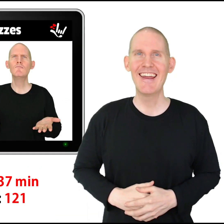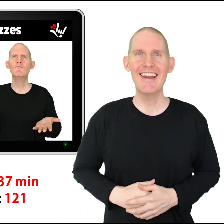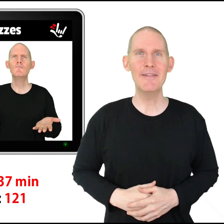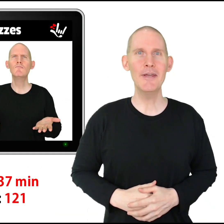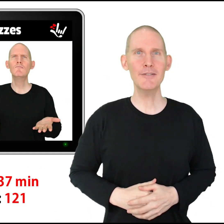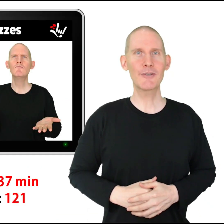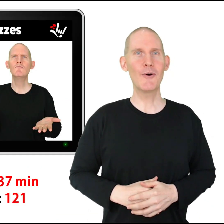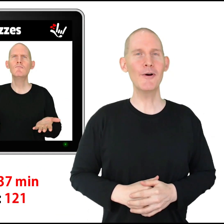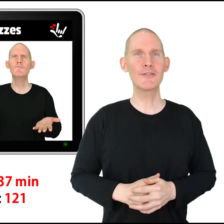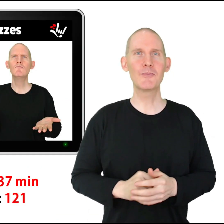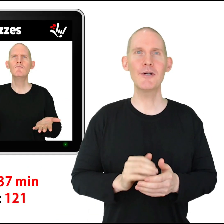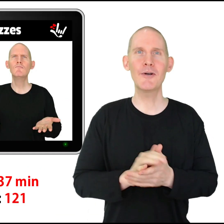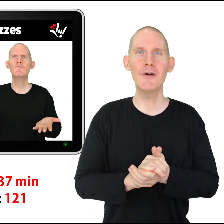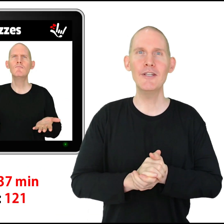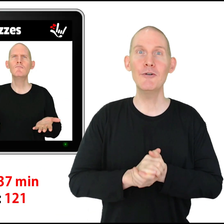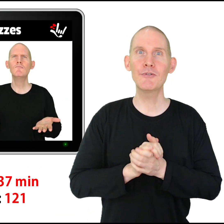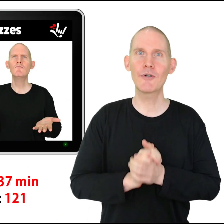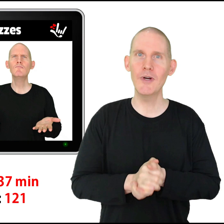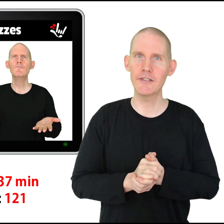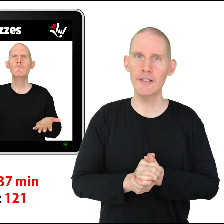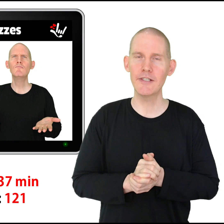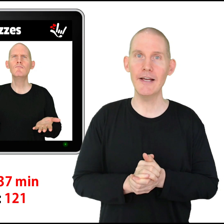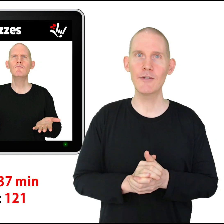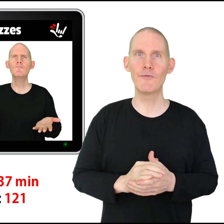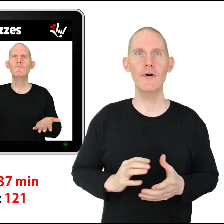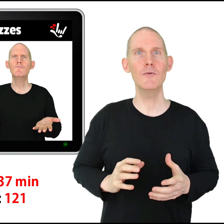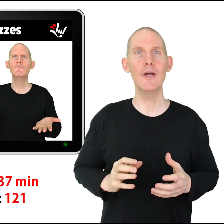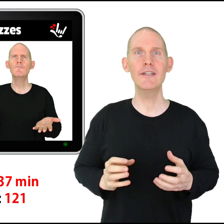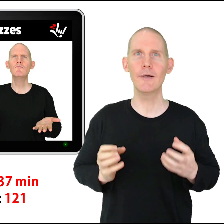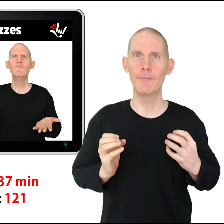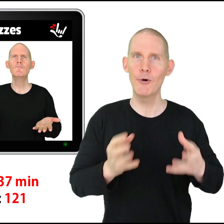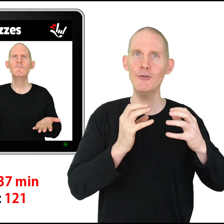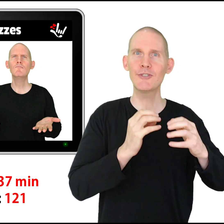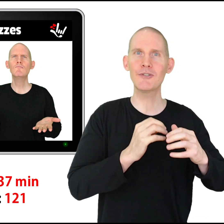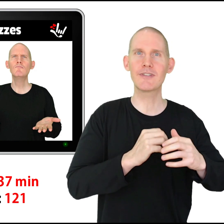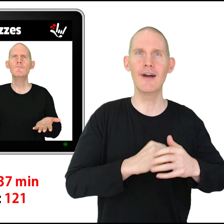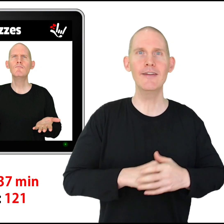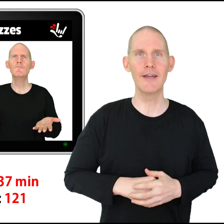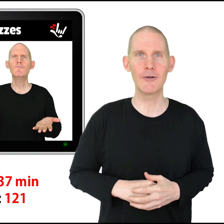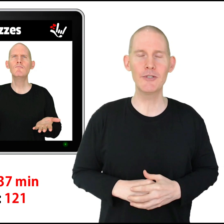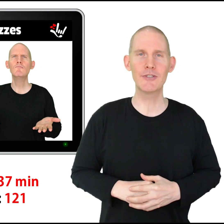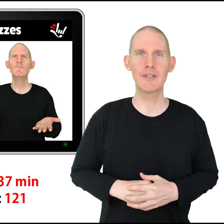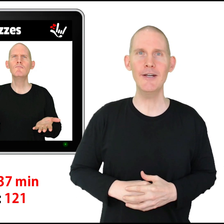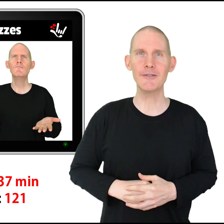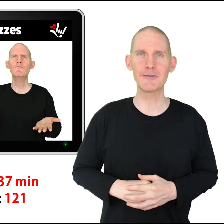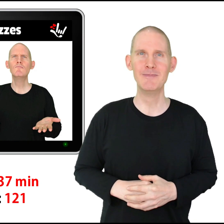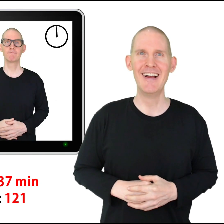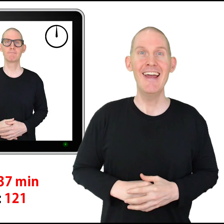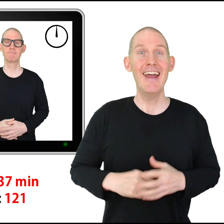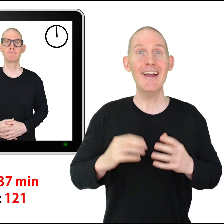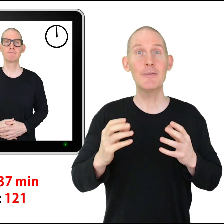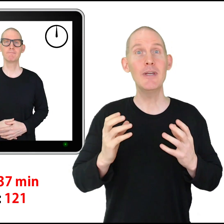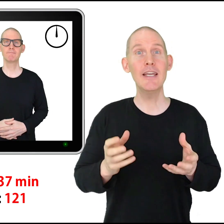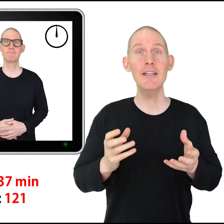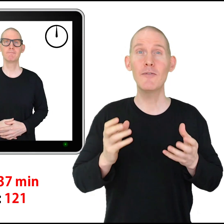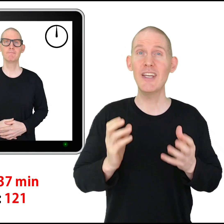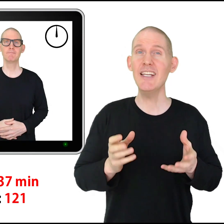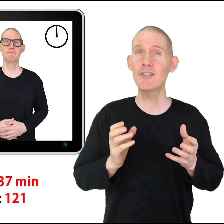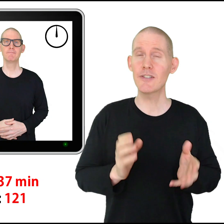In this course, we're going to use quizzes as a fun way to boost your sign language skills. At the beginning of each